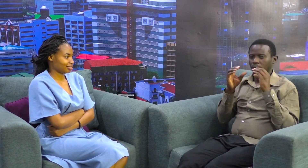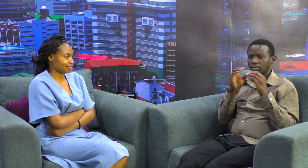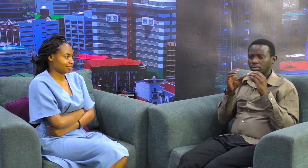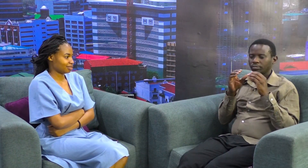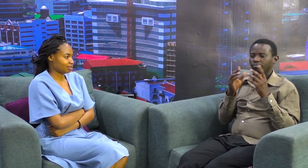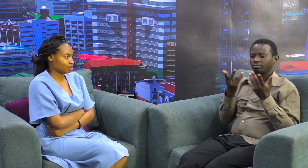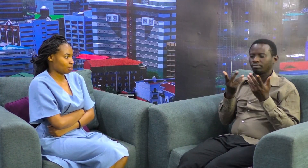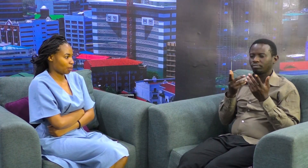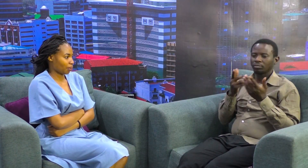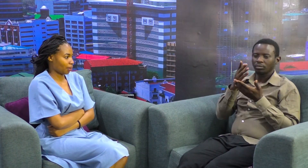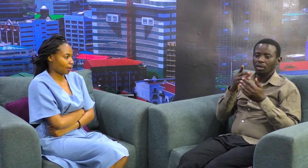those symbols and signs.